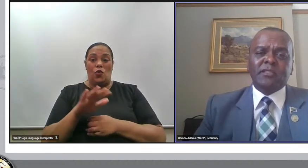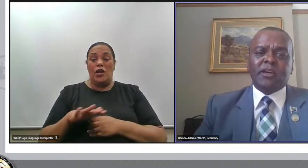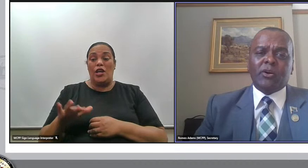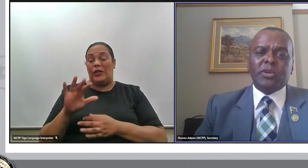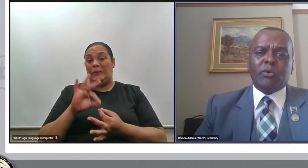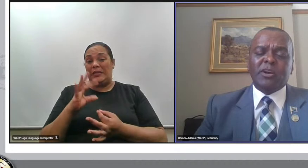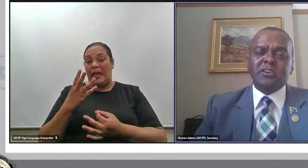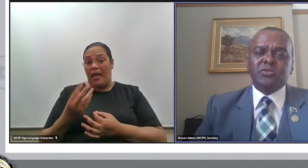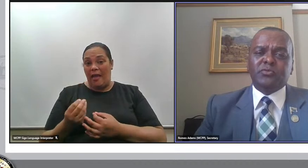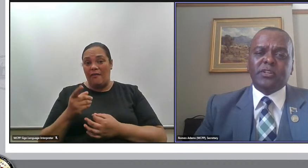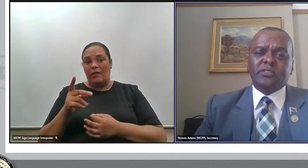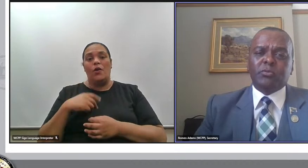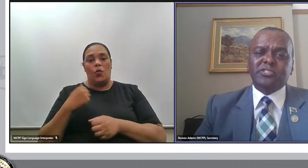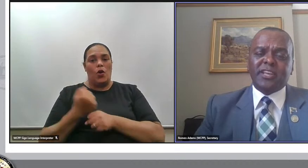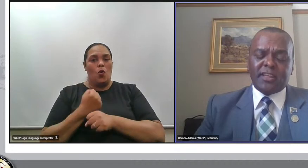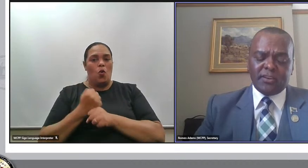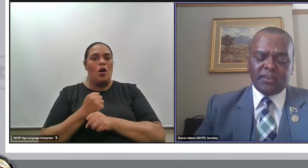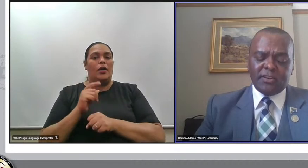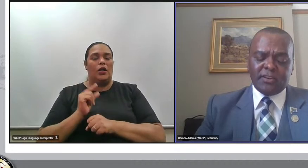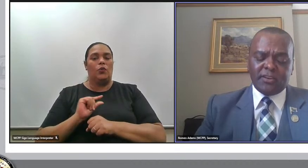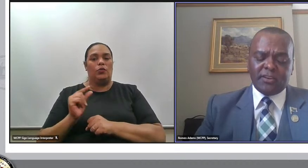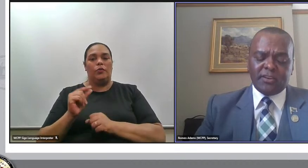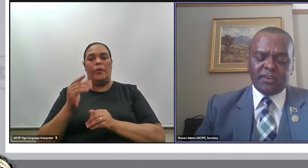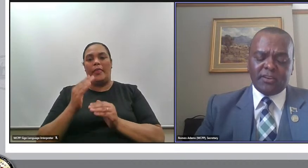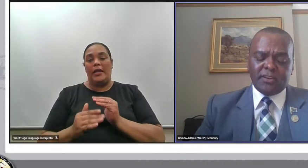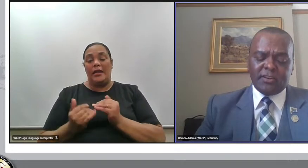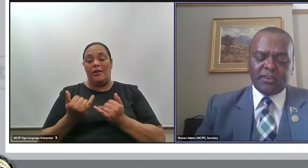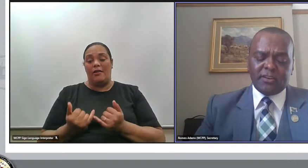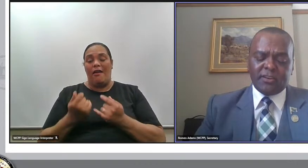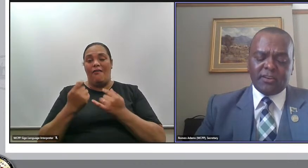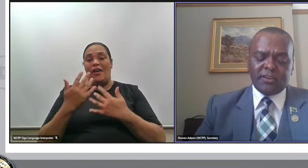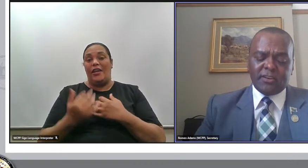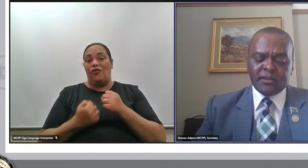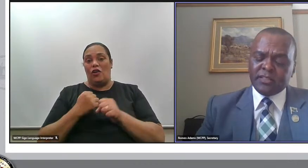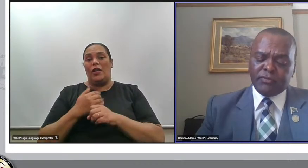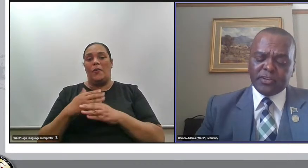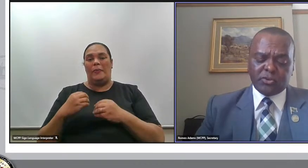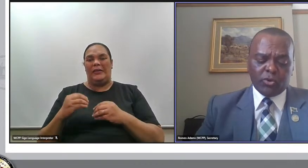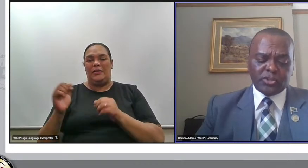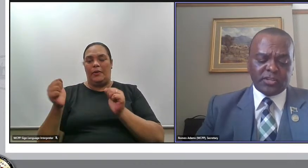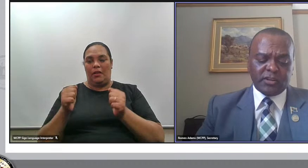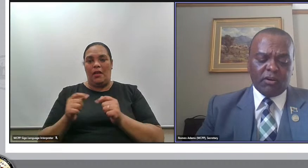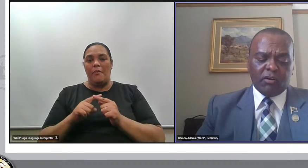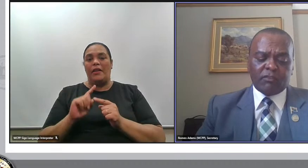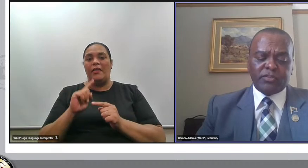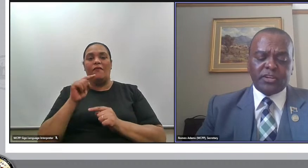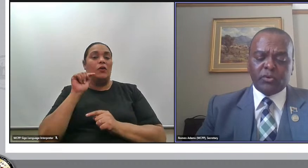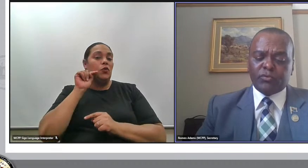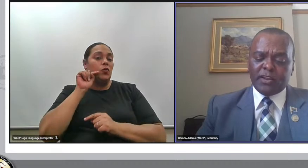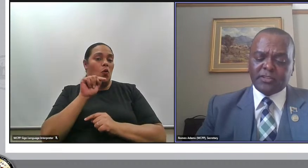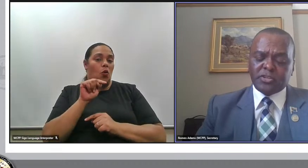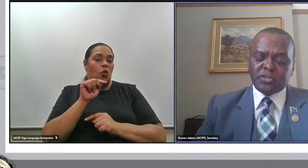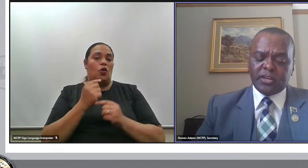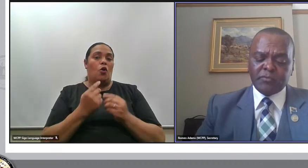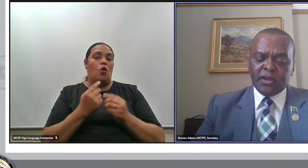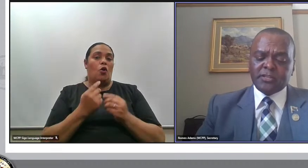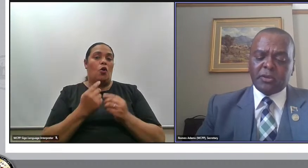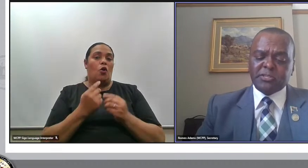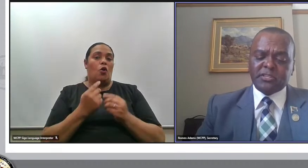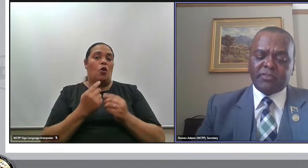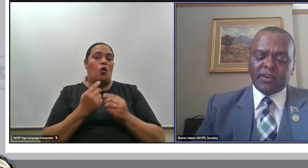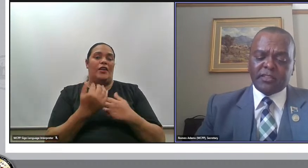specifically that we are working to fill towards the end of the current financial year and in the first quarter of the new financial